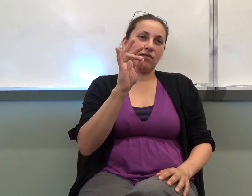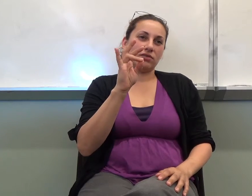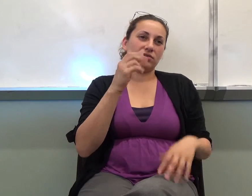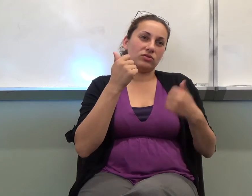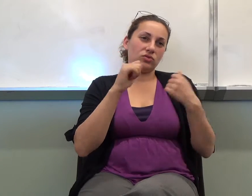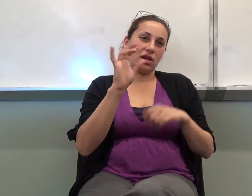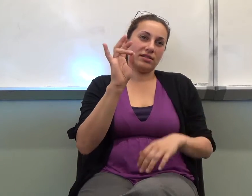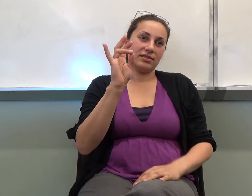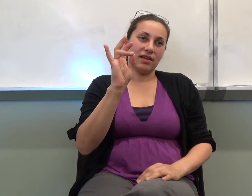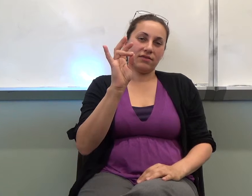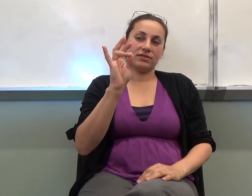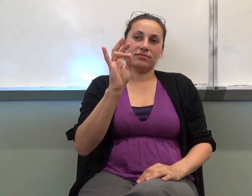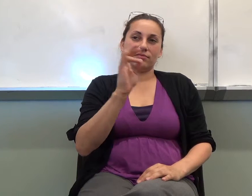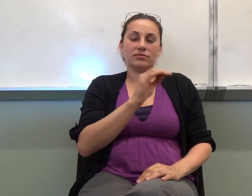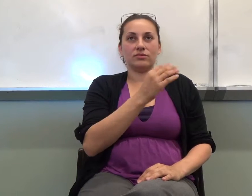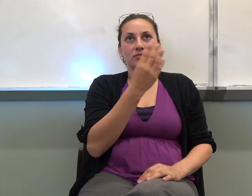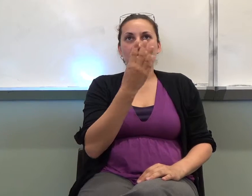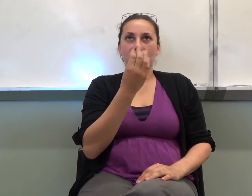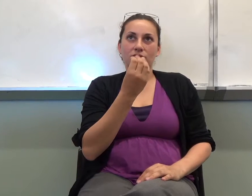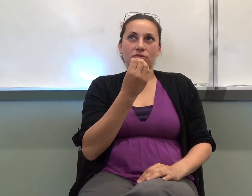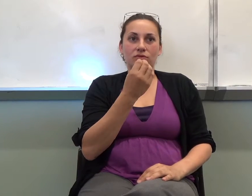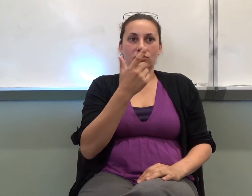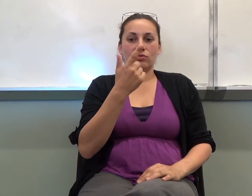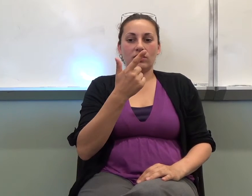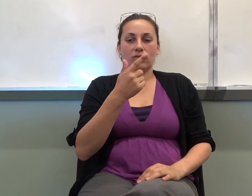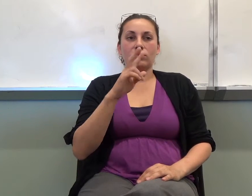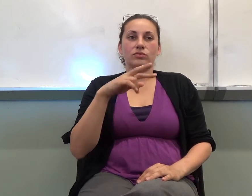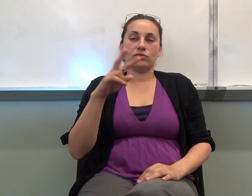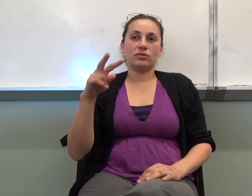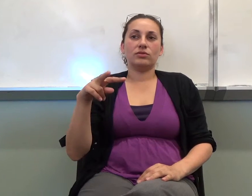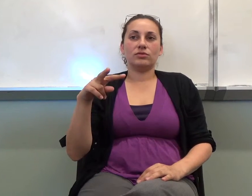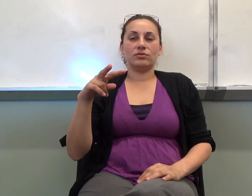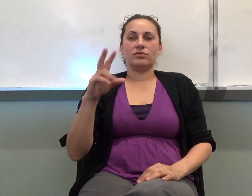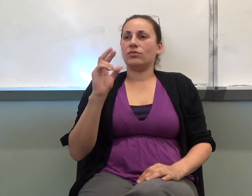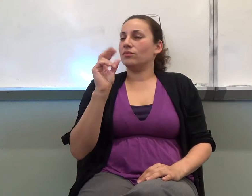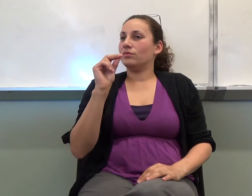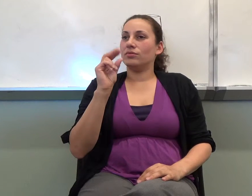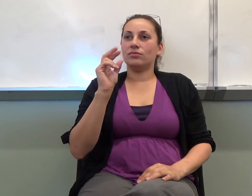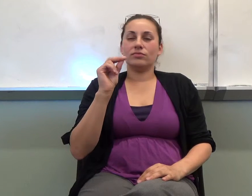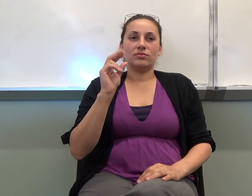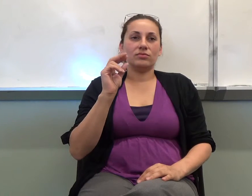happens. 14, 21, 22. No, I think it's even bigger than that, huh?